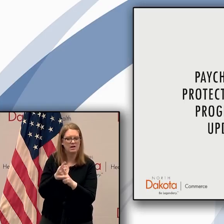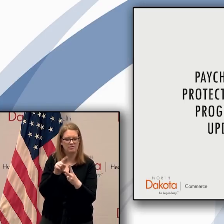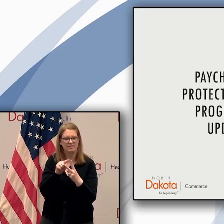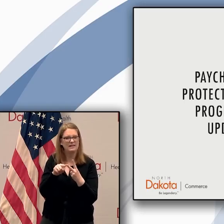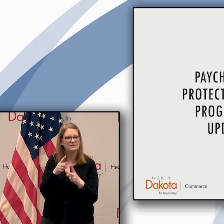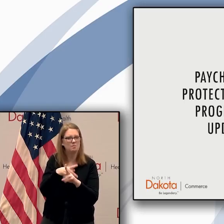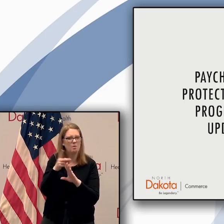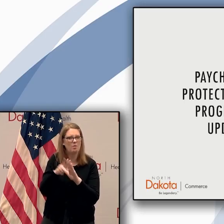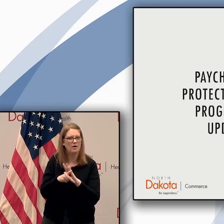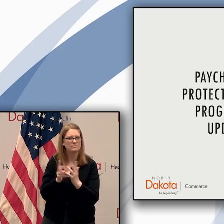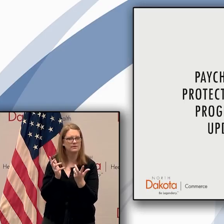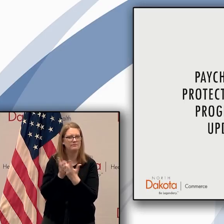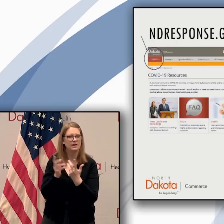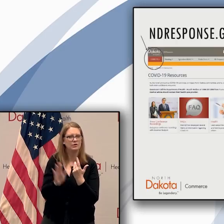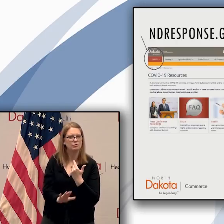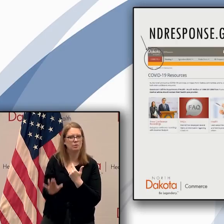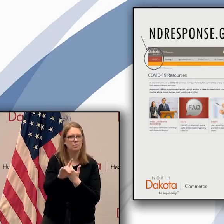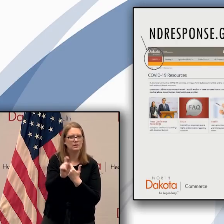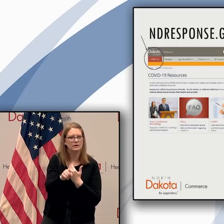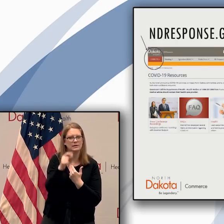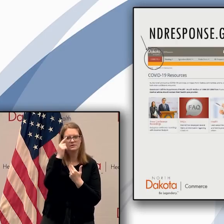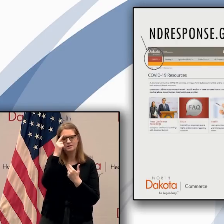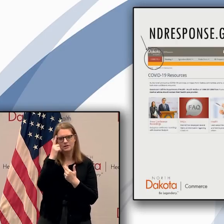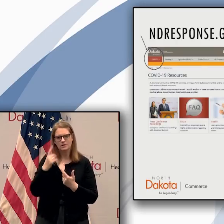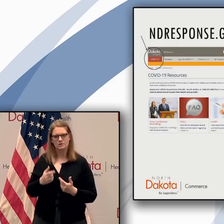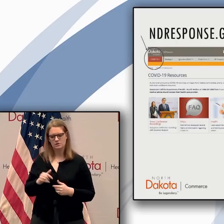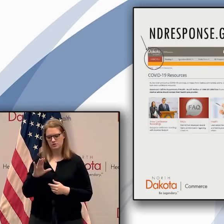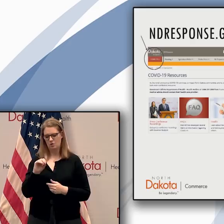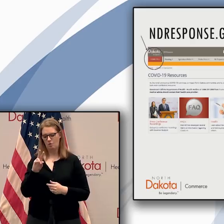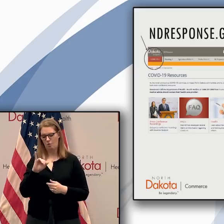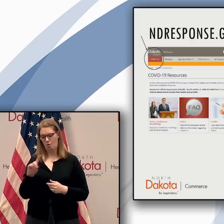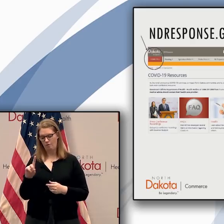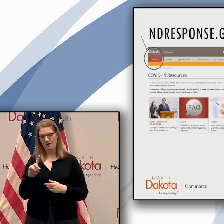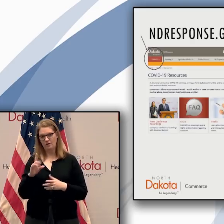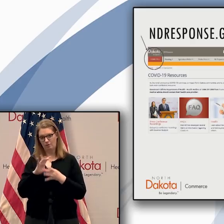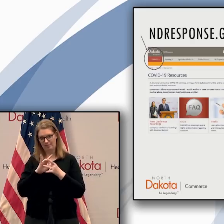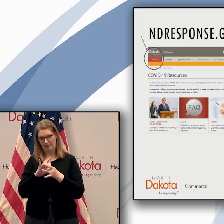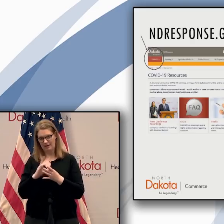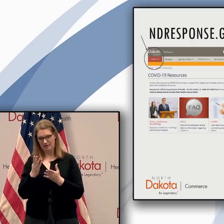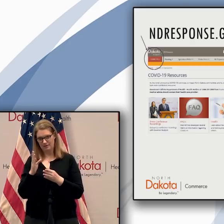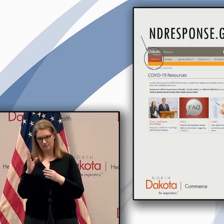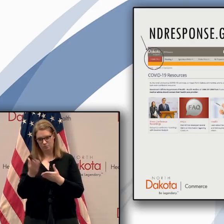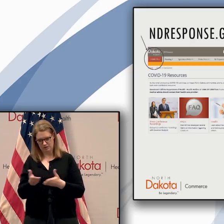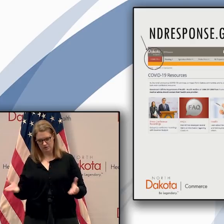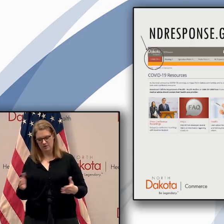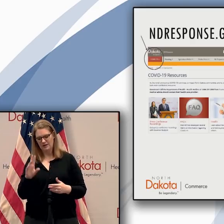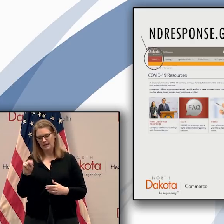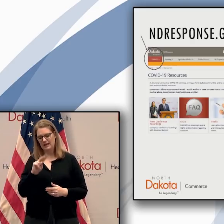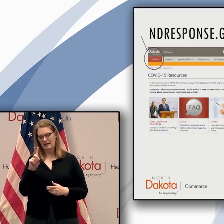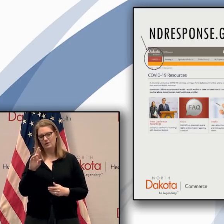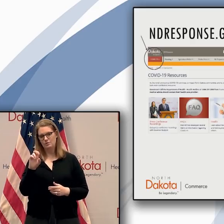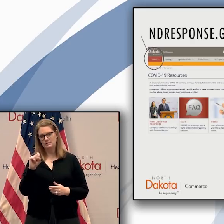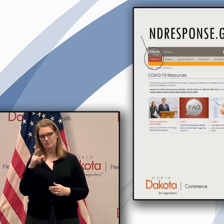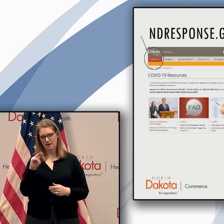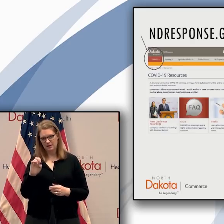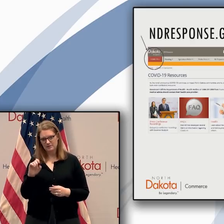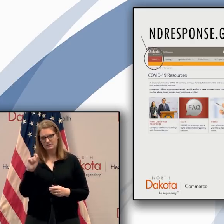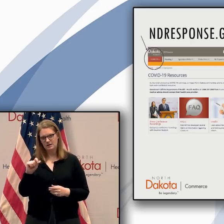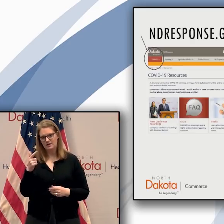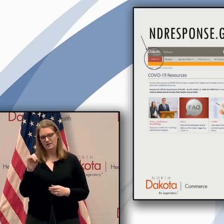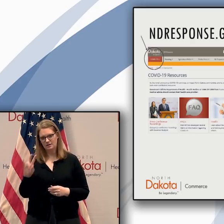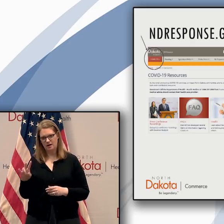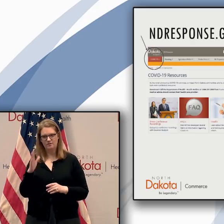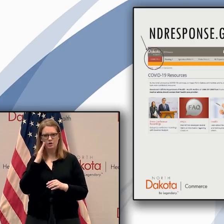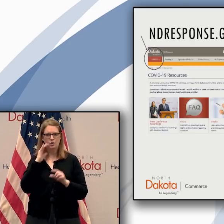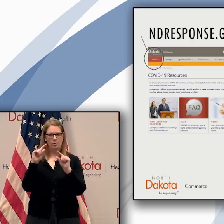As mentioned, we have consolidated COVID-related business resources at ndresponse.gov under the Business